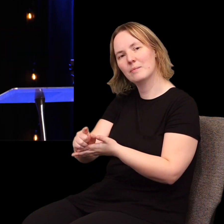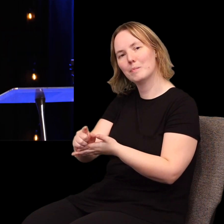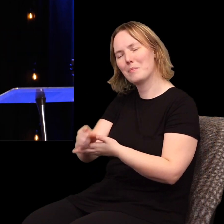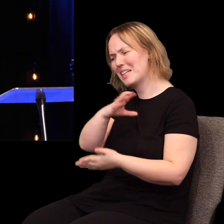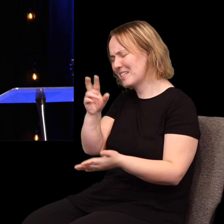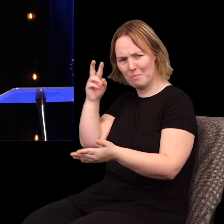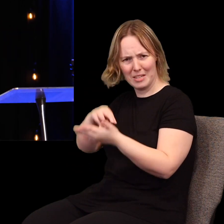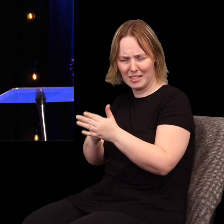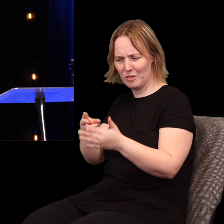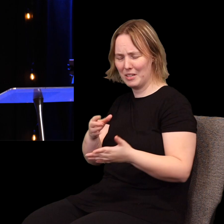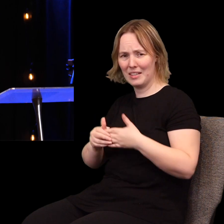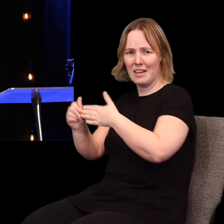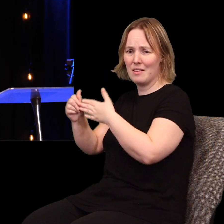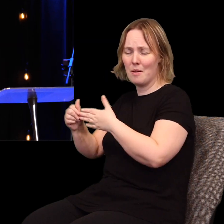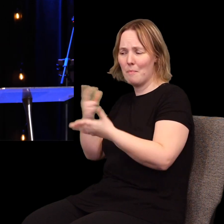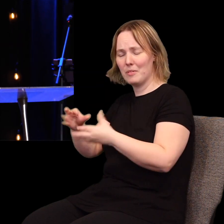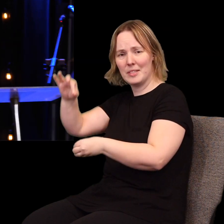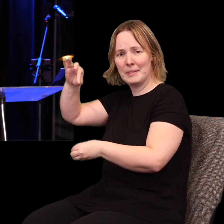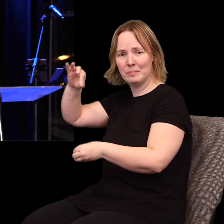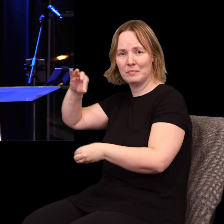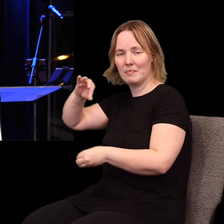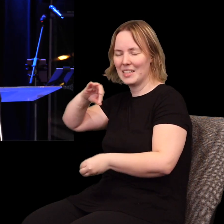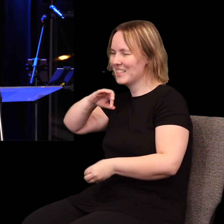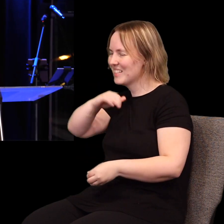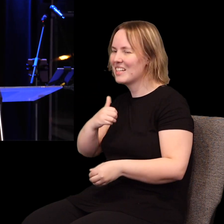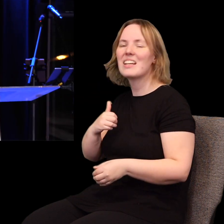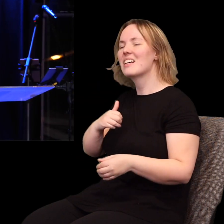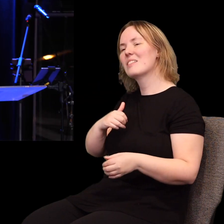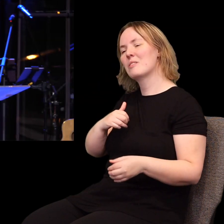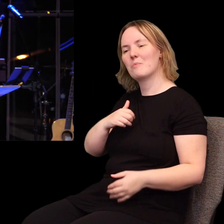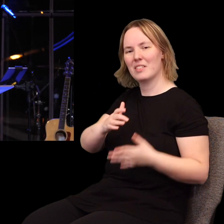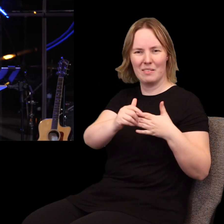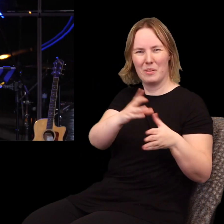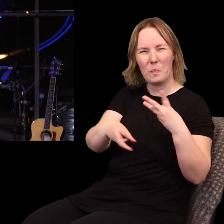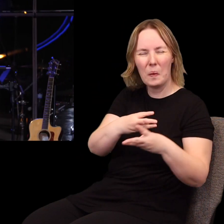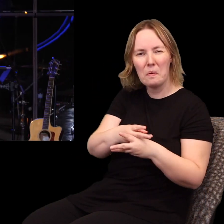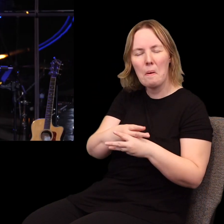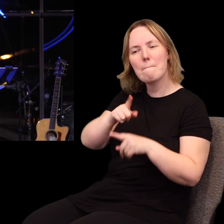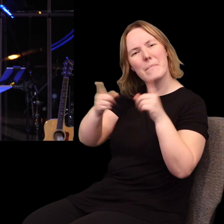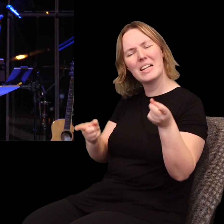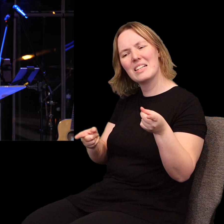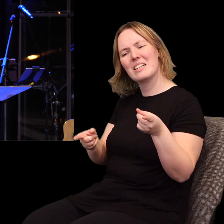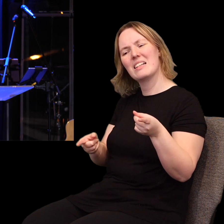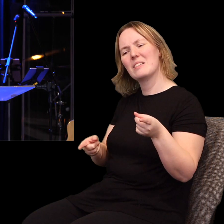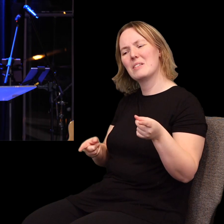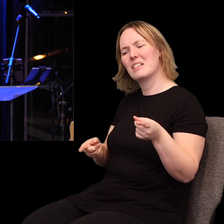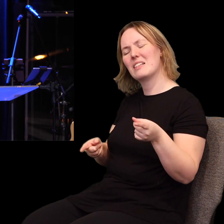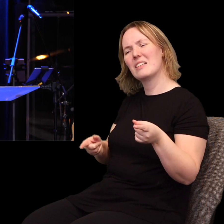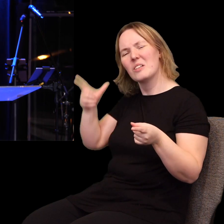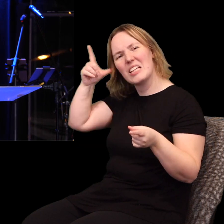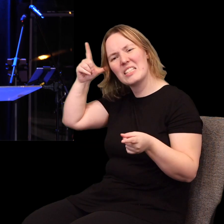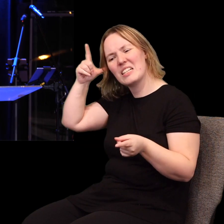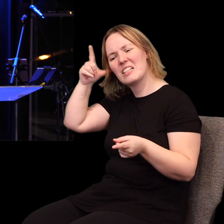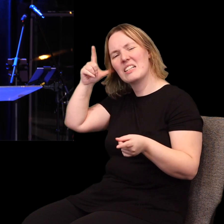in ministry, it doesn't mean you're being led by the Spirit. It doesn't mean you're being carnal. I don't mean it that way. But it doesn't mean that you're being